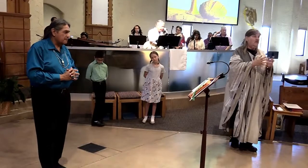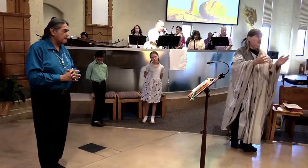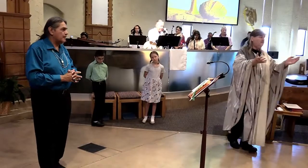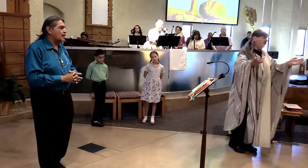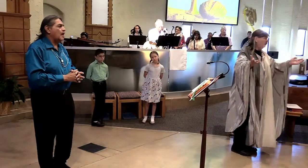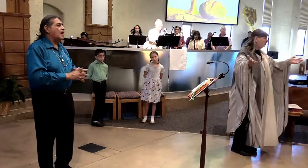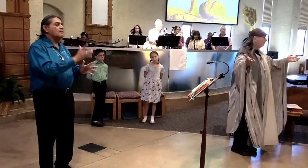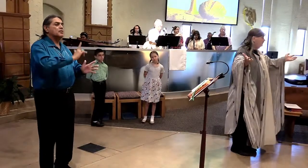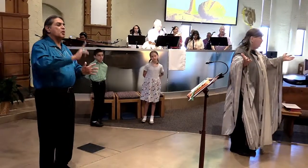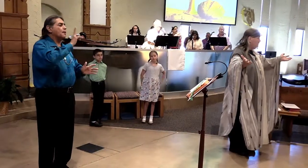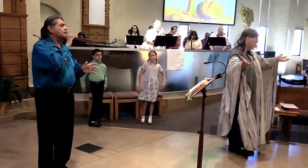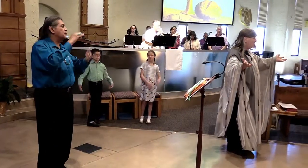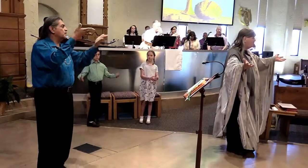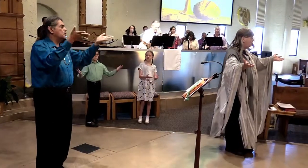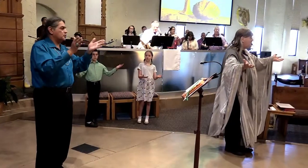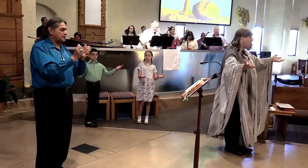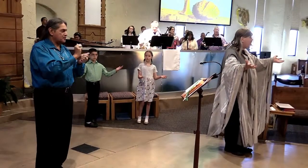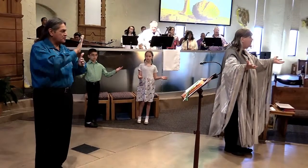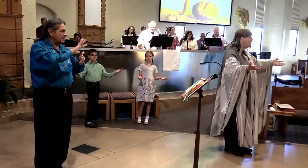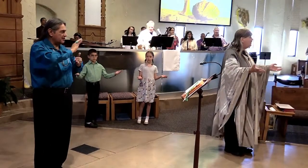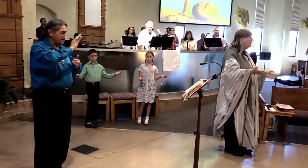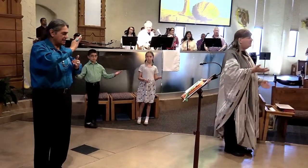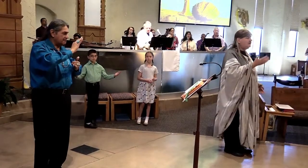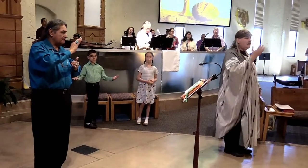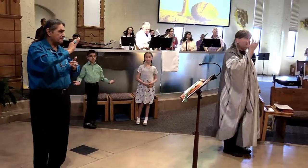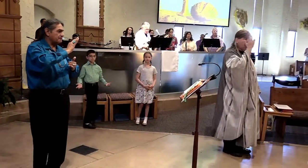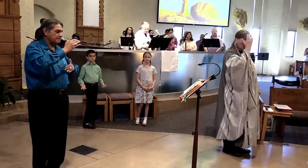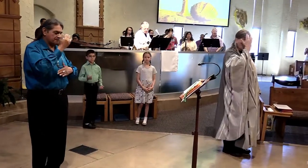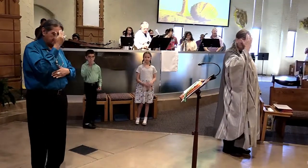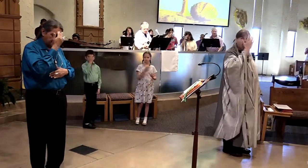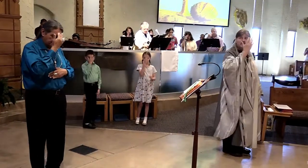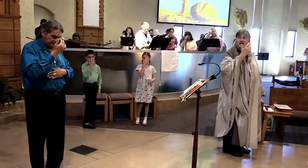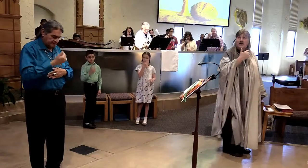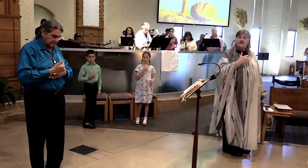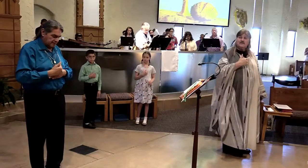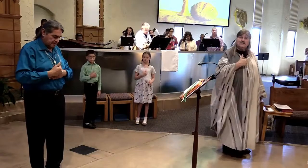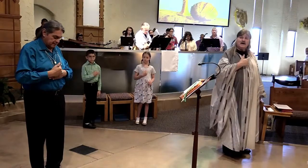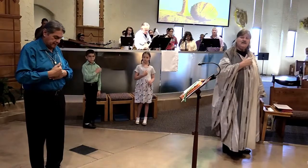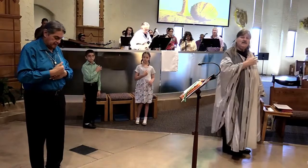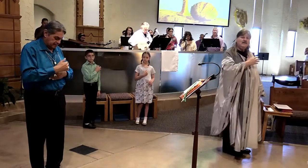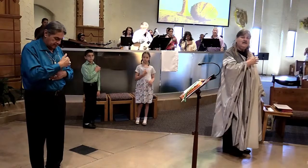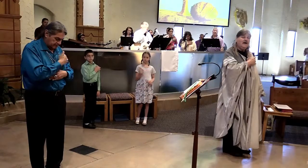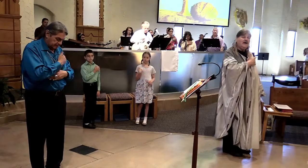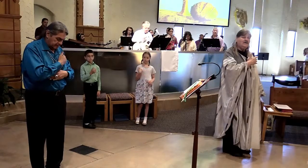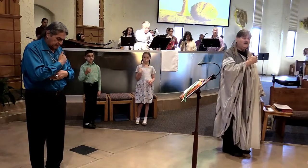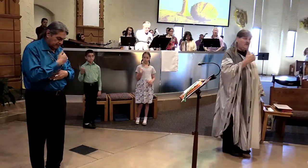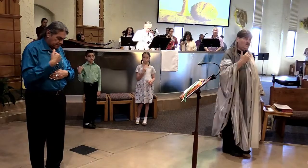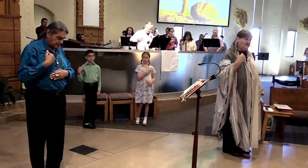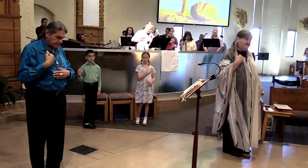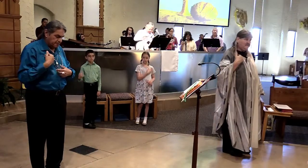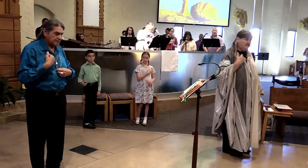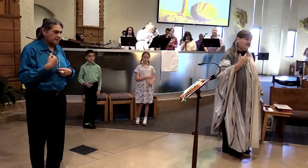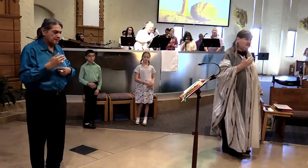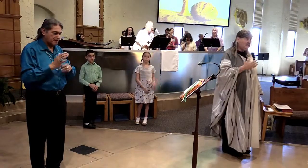The Lord be with you. And with your spirit. In the name of the Father, and of the Son, and of the